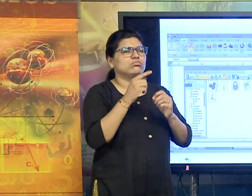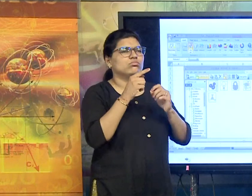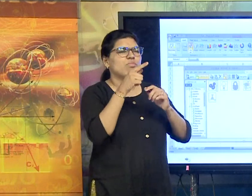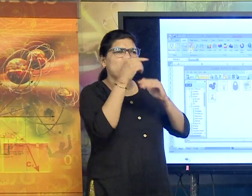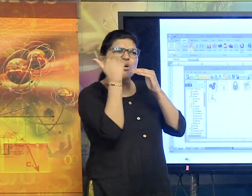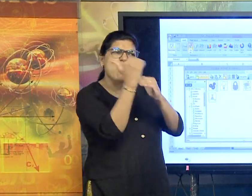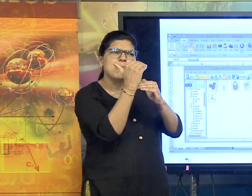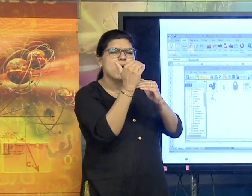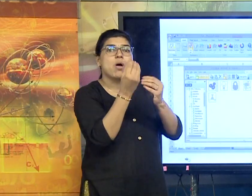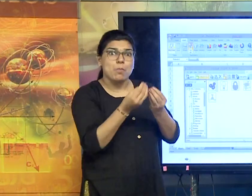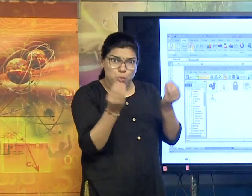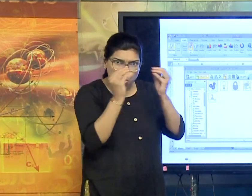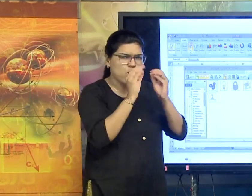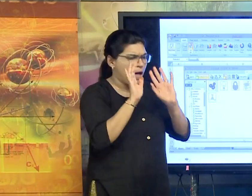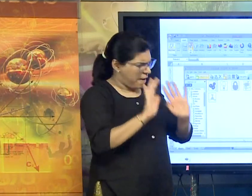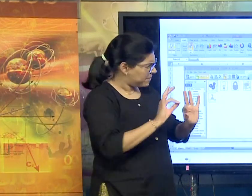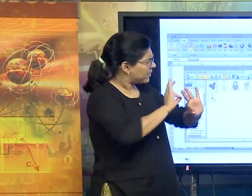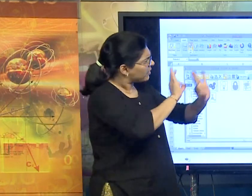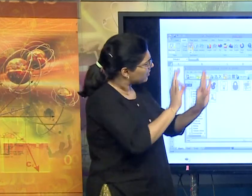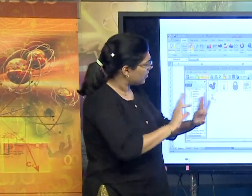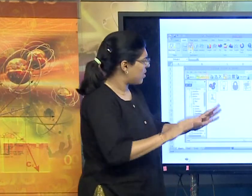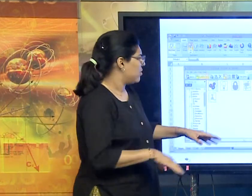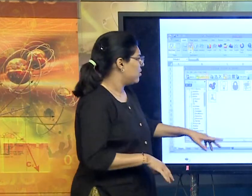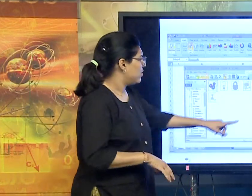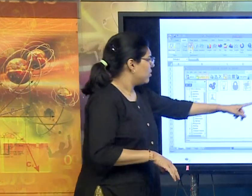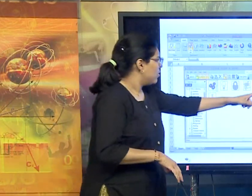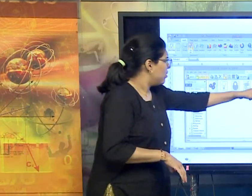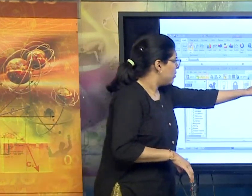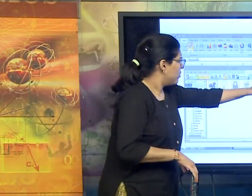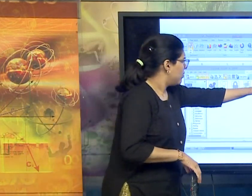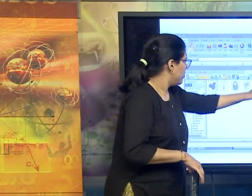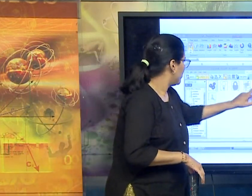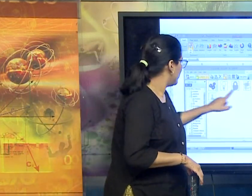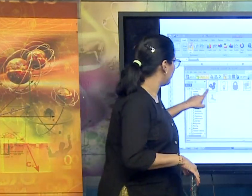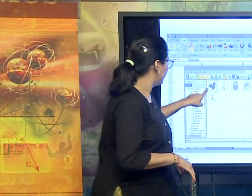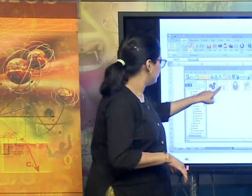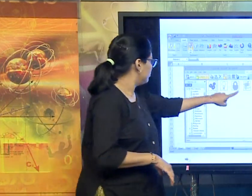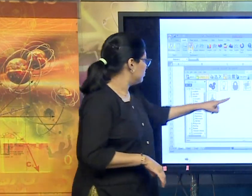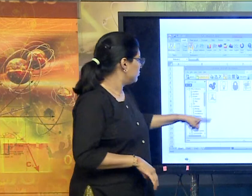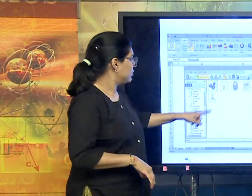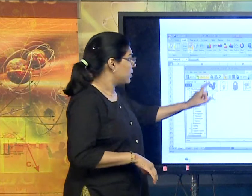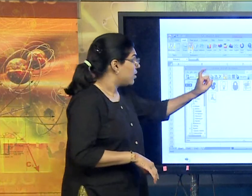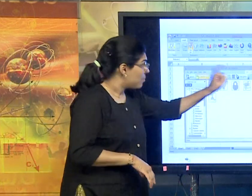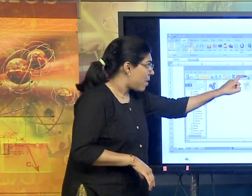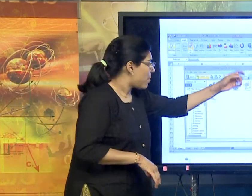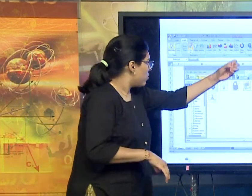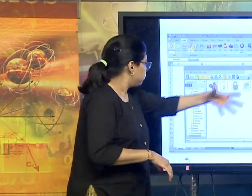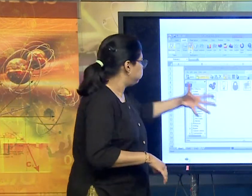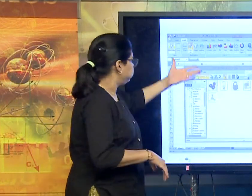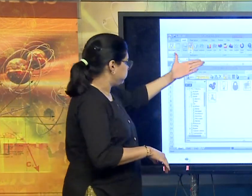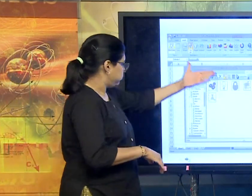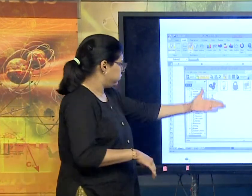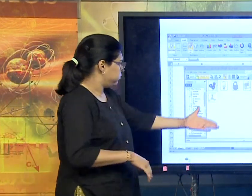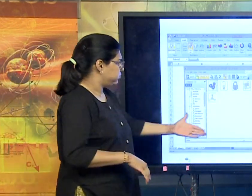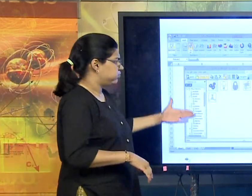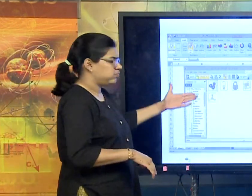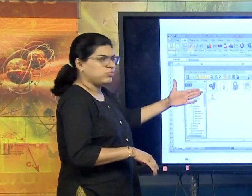automatically show whatever images are there in your system. It will show all those images from